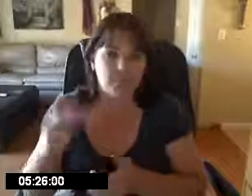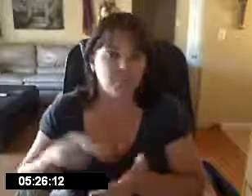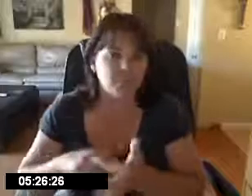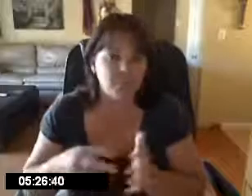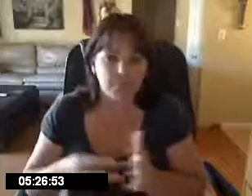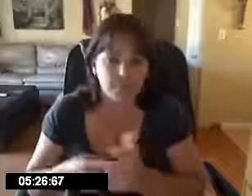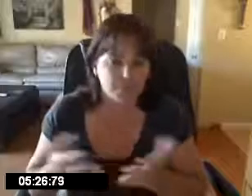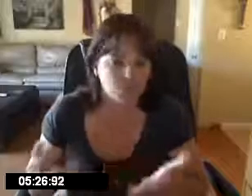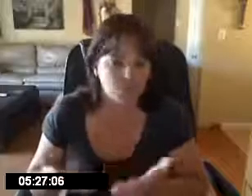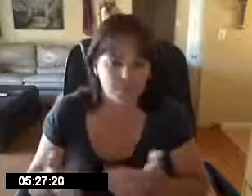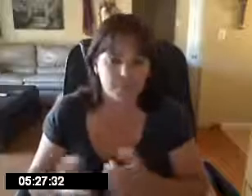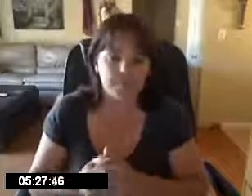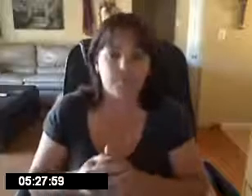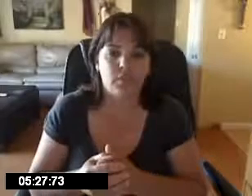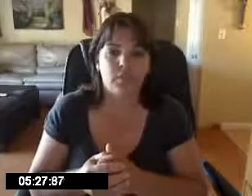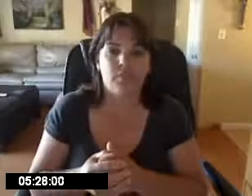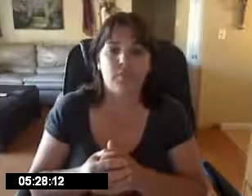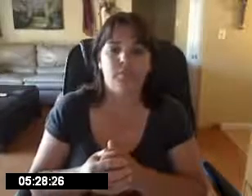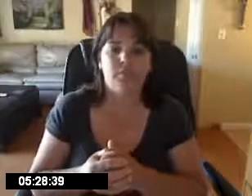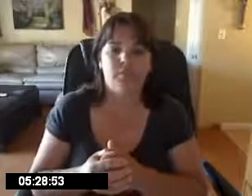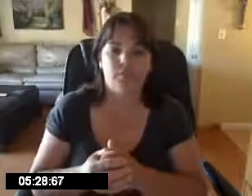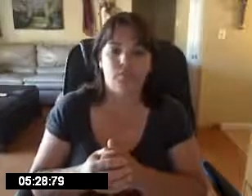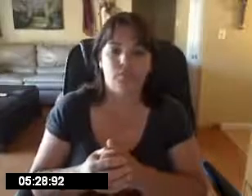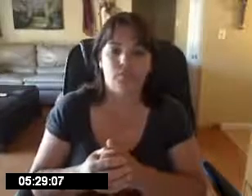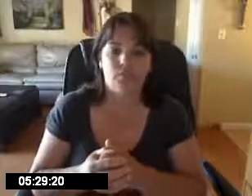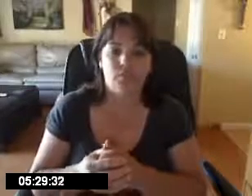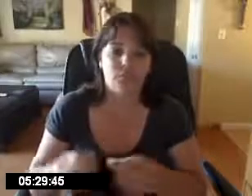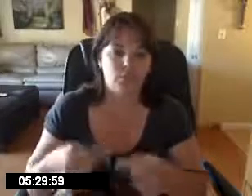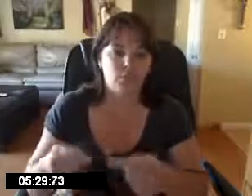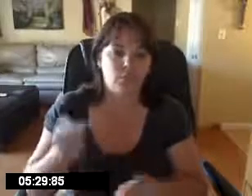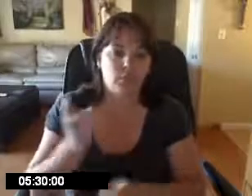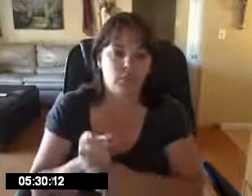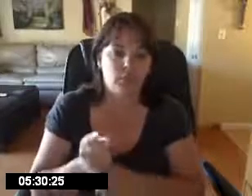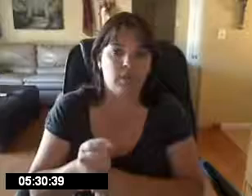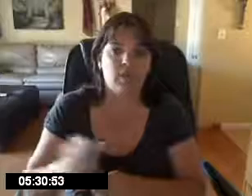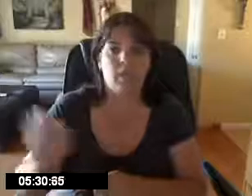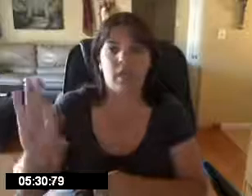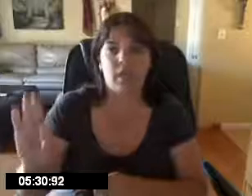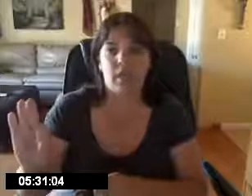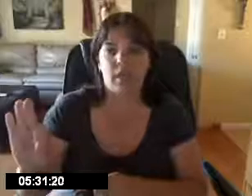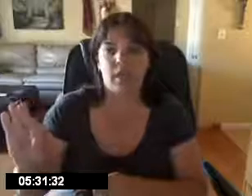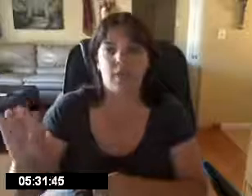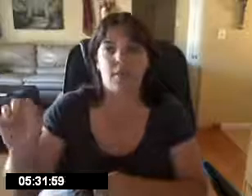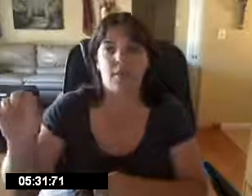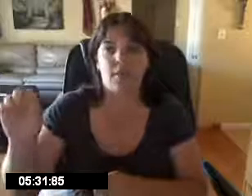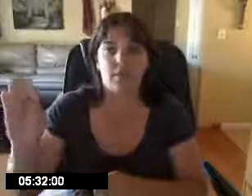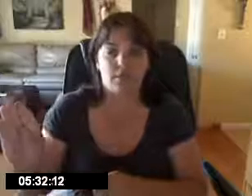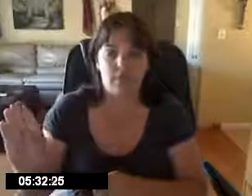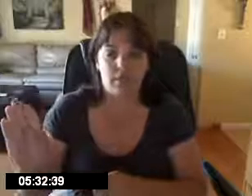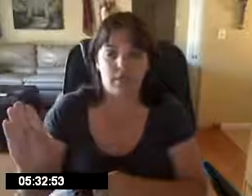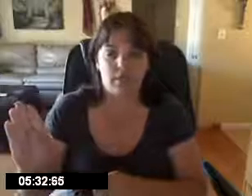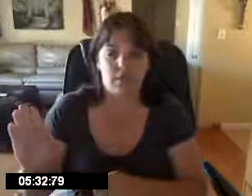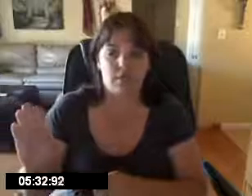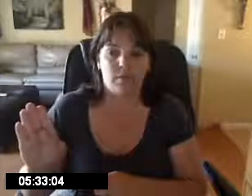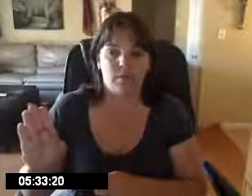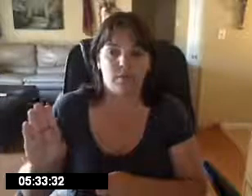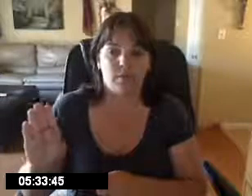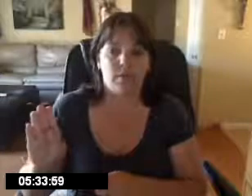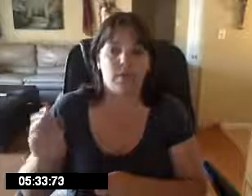precisely. Alright, that's 9A. 9B is comprehend ASL proficiently